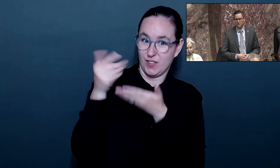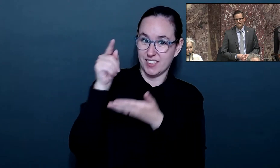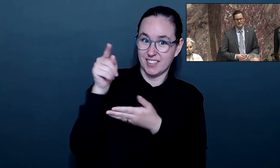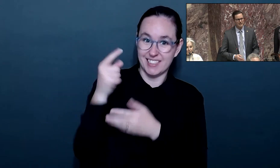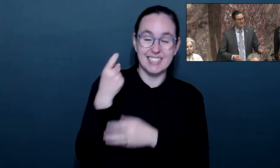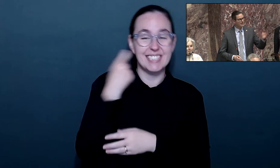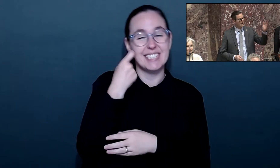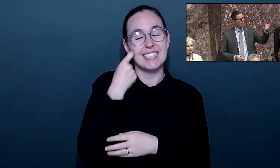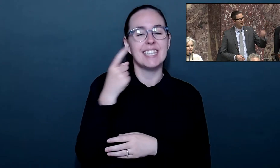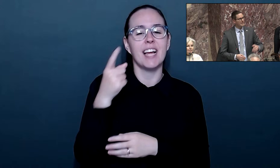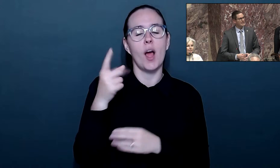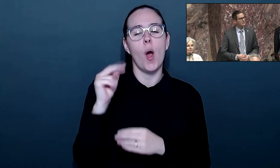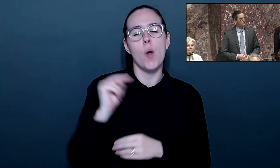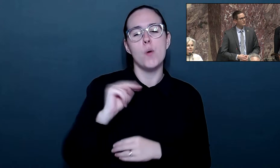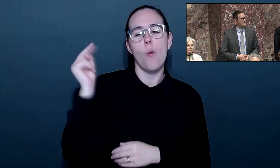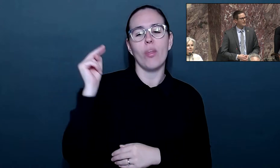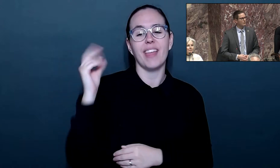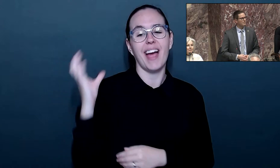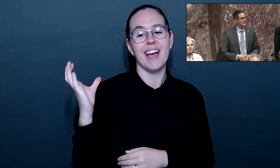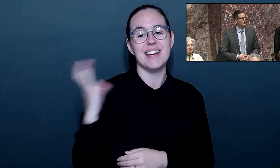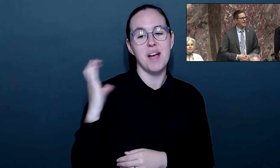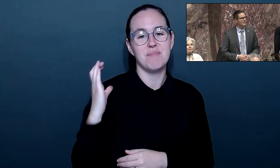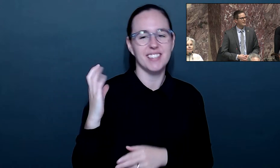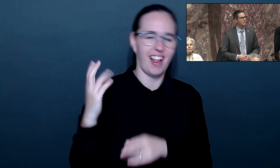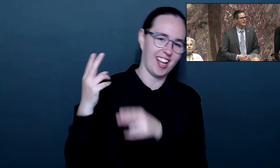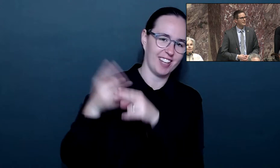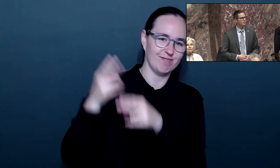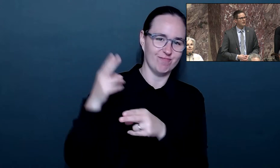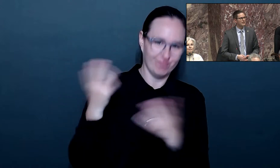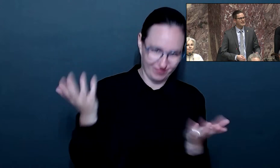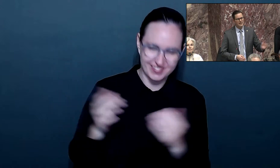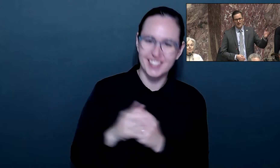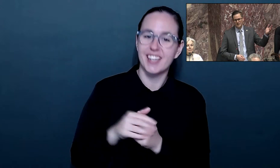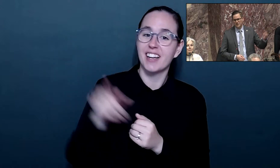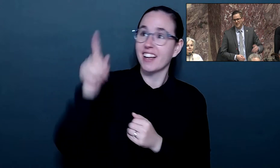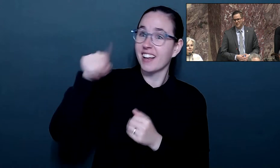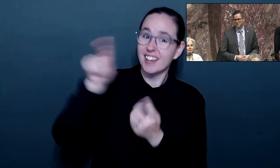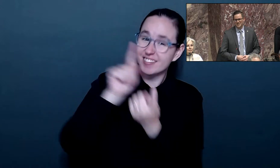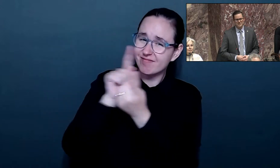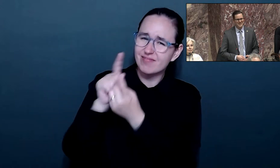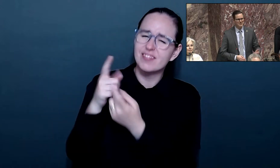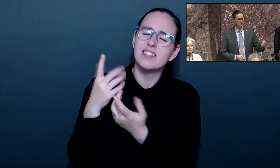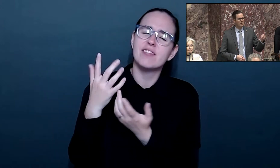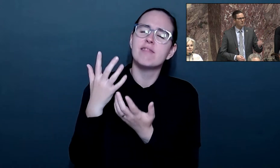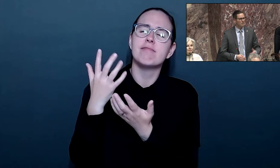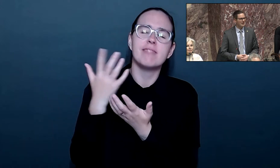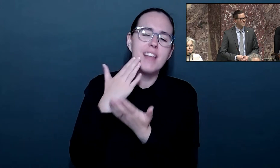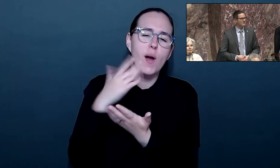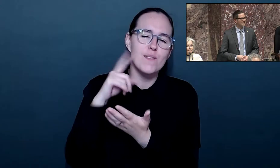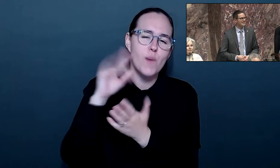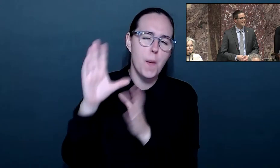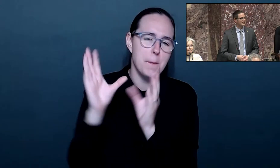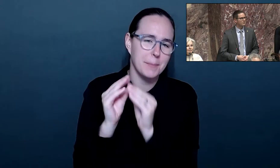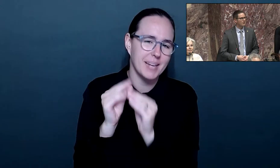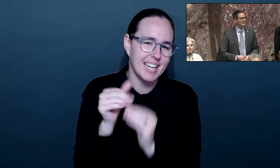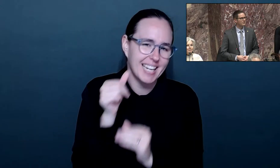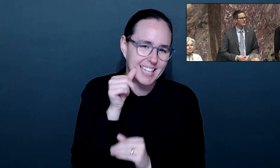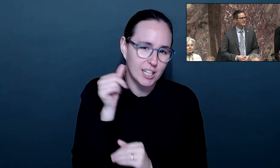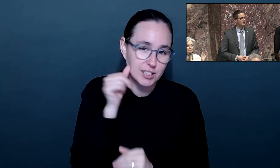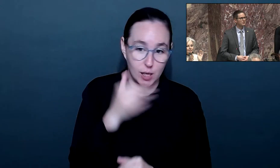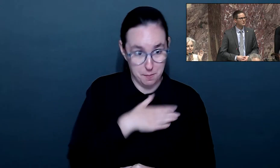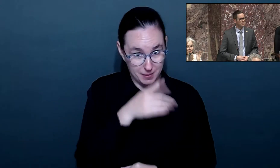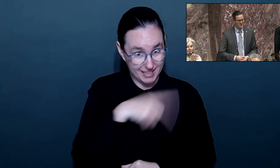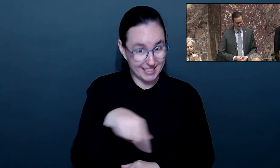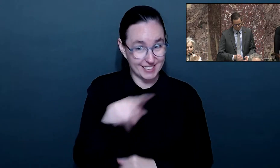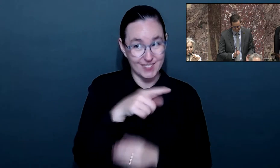time here, and I want to thank them for the great meeting we had yesterday as well. And could the House please give them one more round of thanks for all they do for